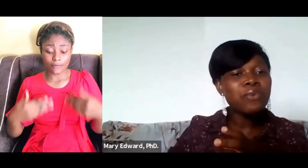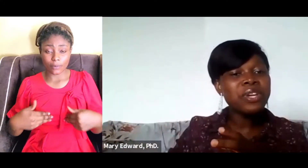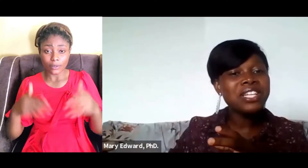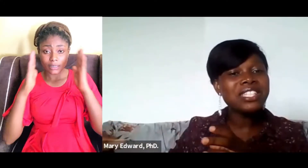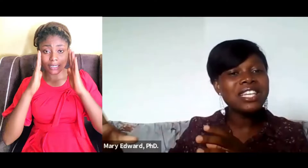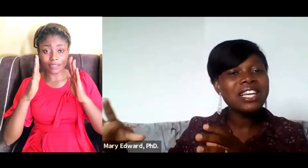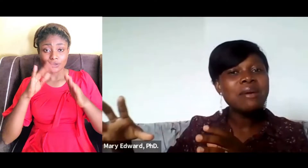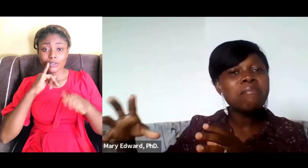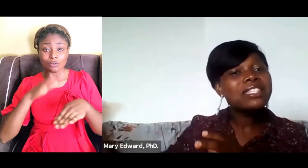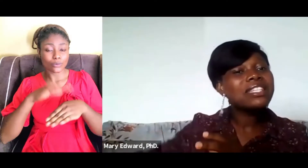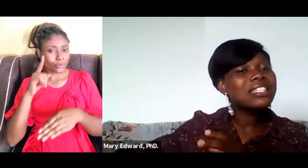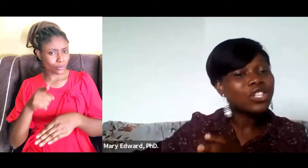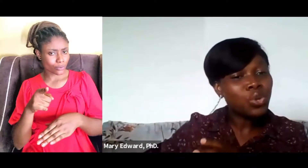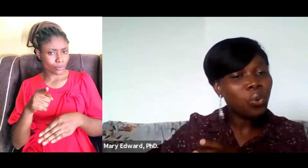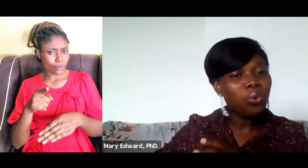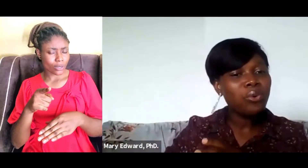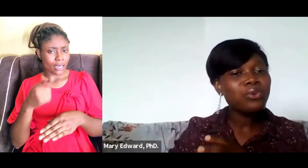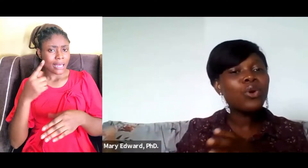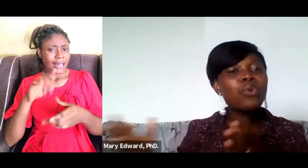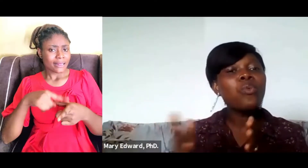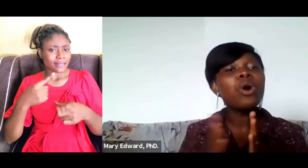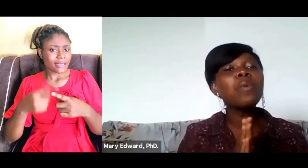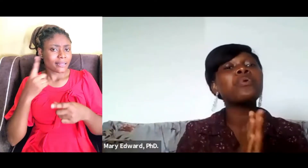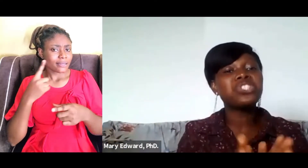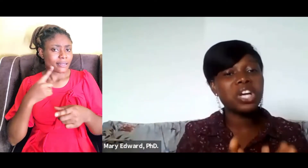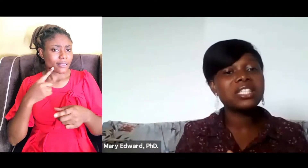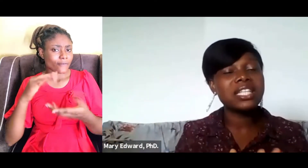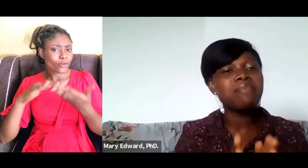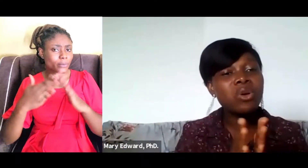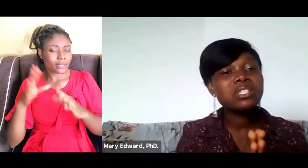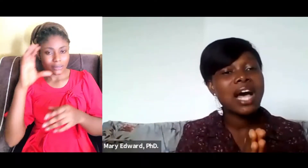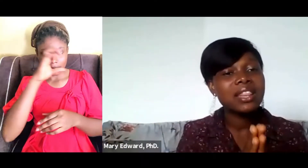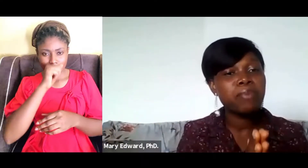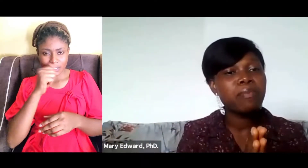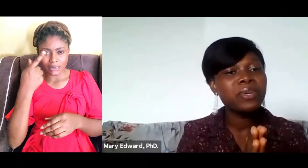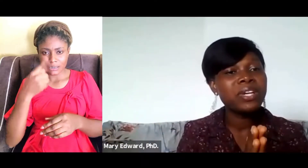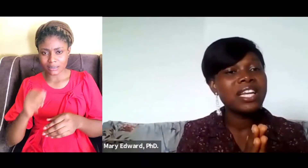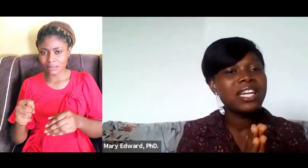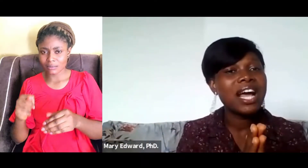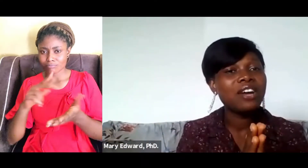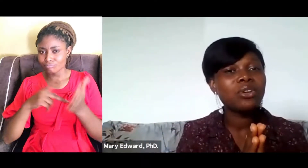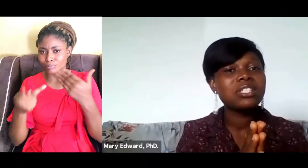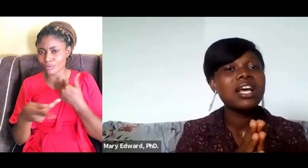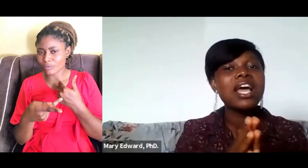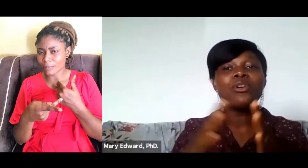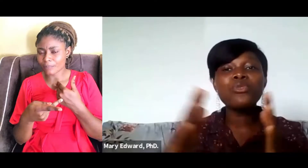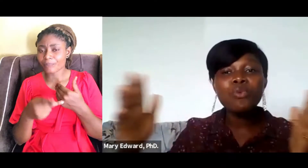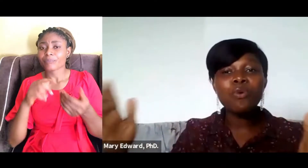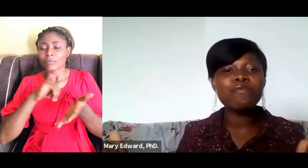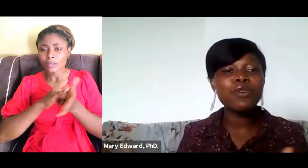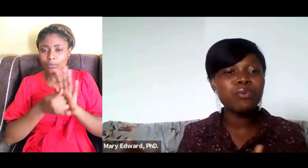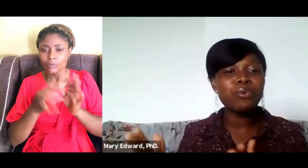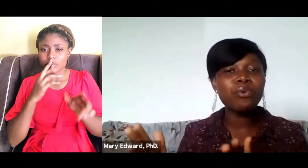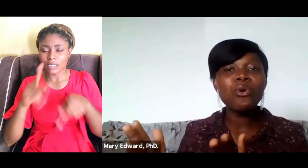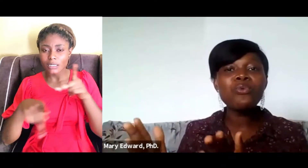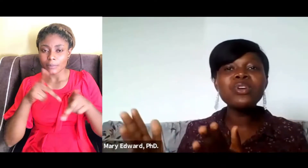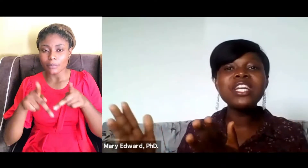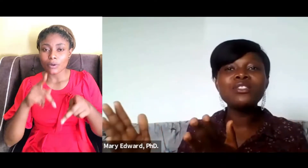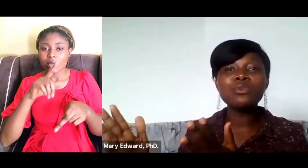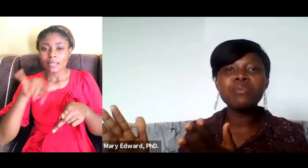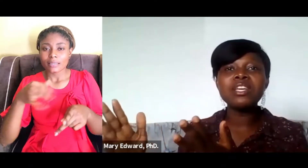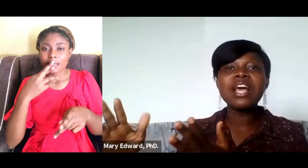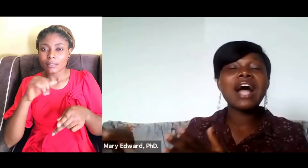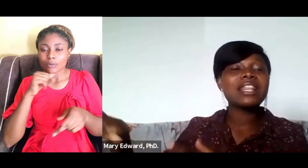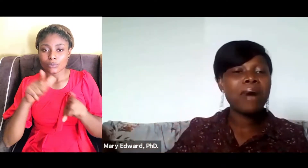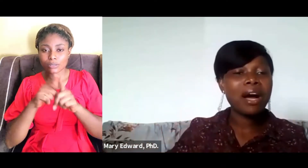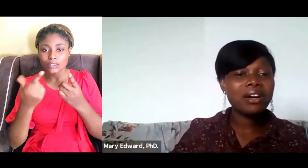deaf community misses the show. So we want to project them. Those are the people. They are not a group of people who